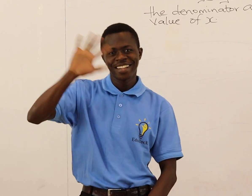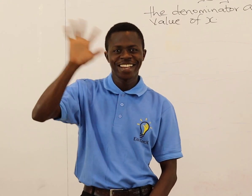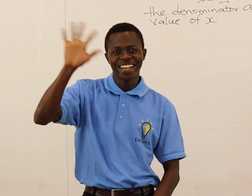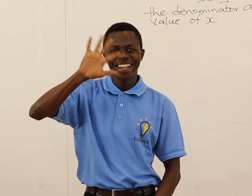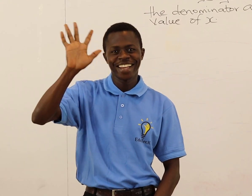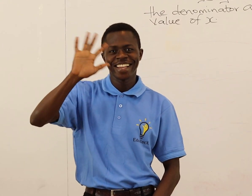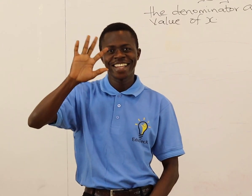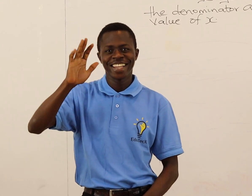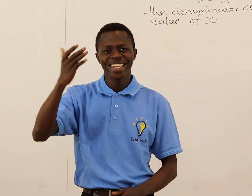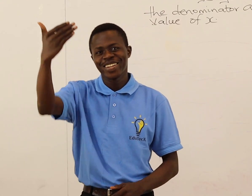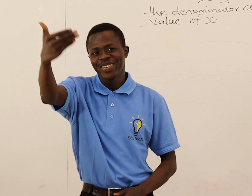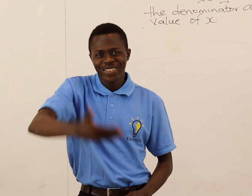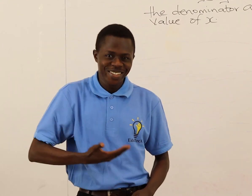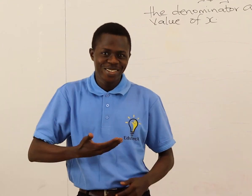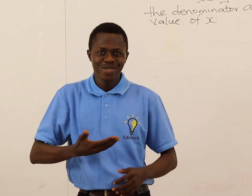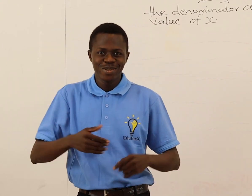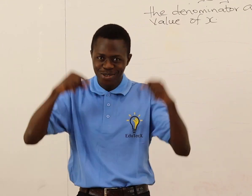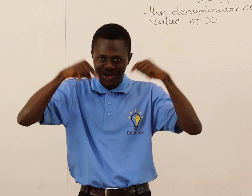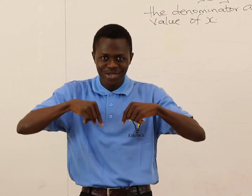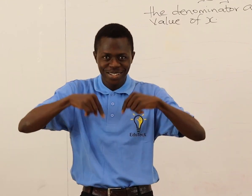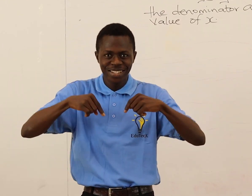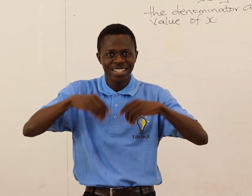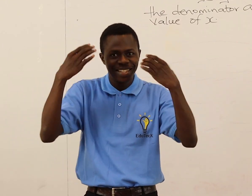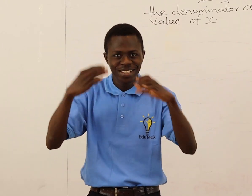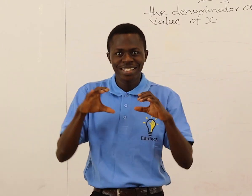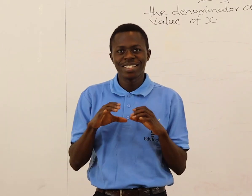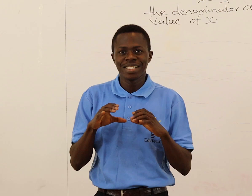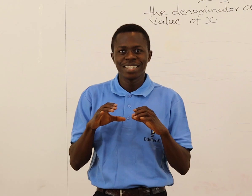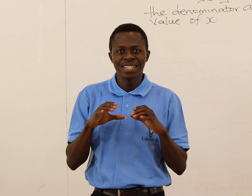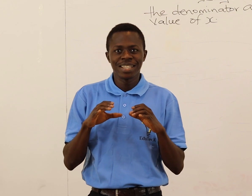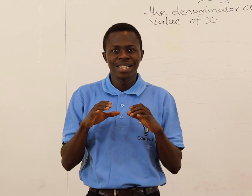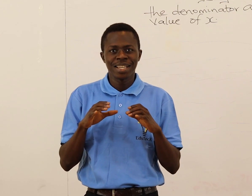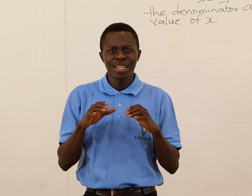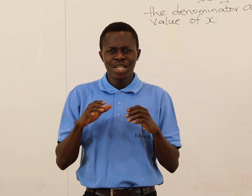Hello students, welcome once again to our math class.